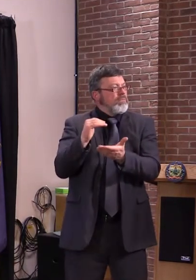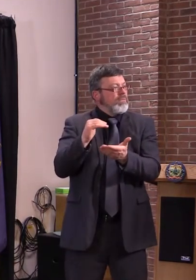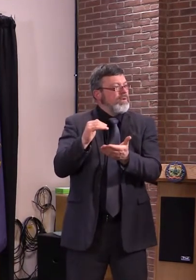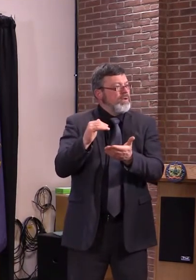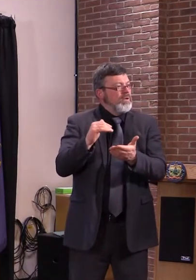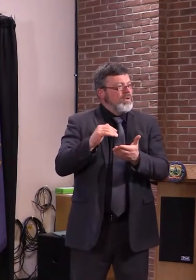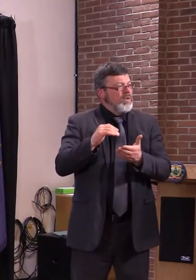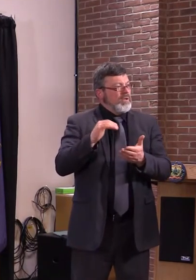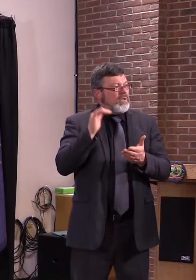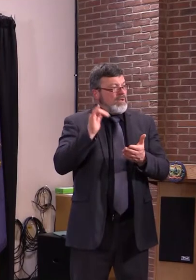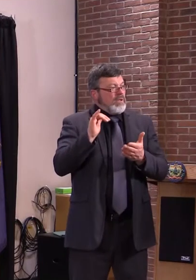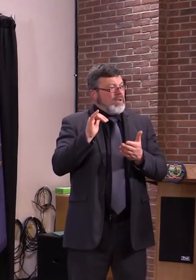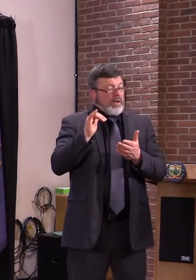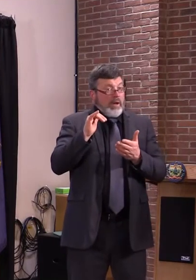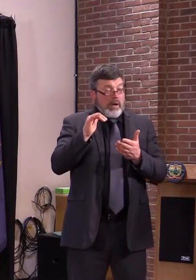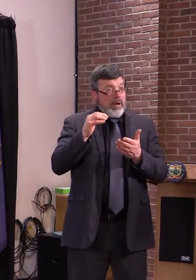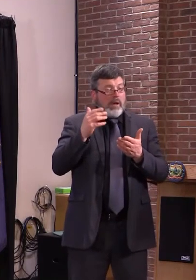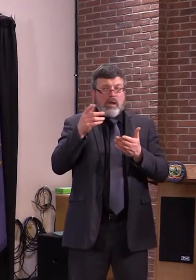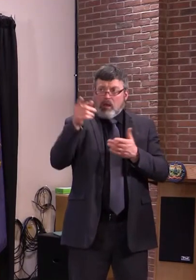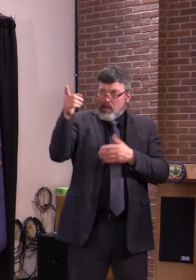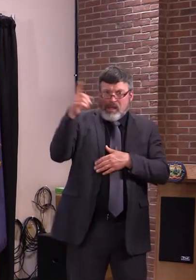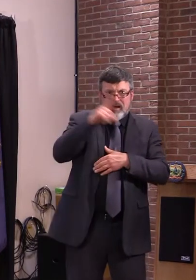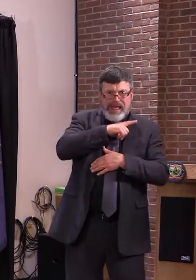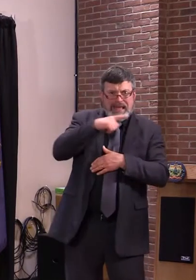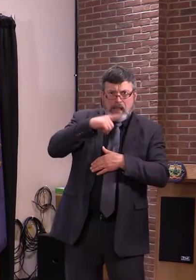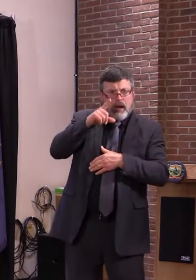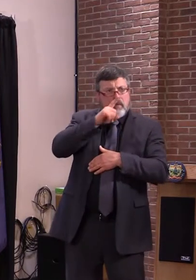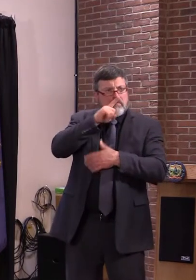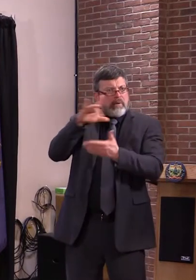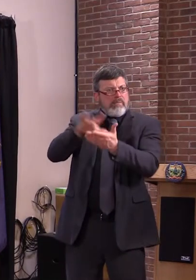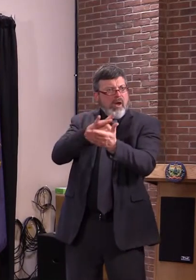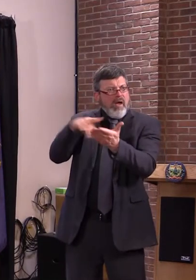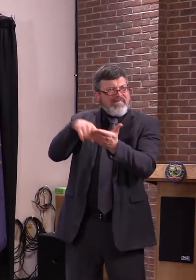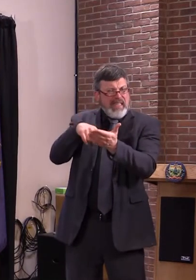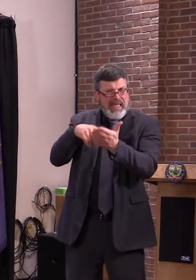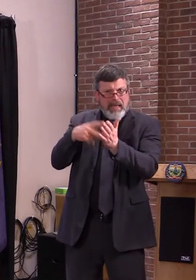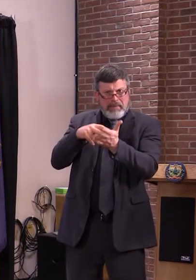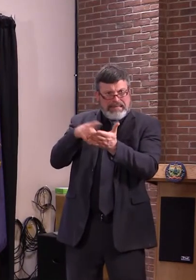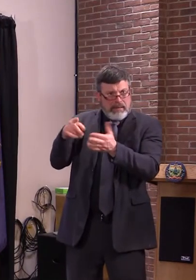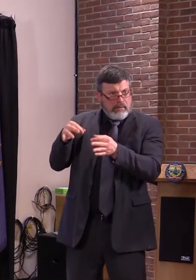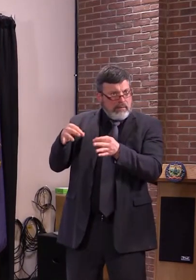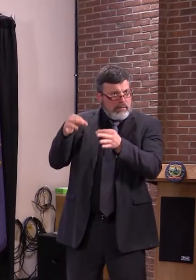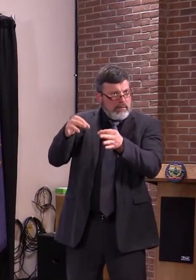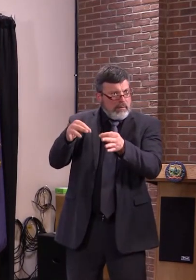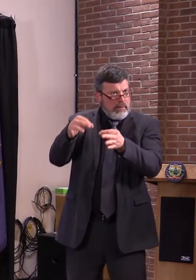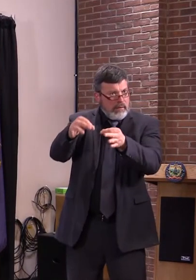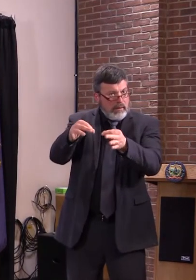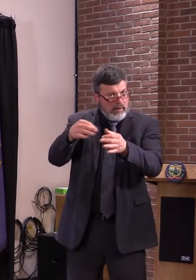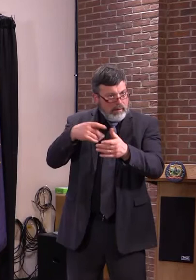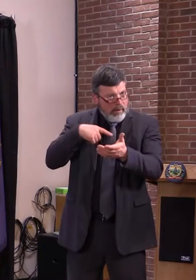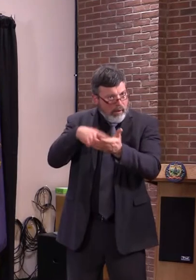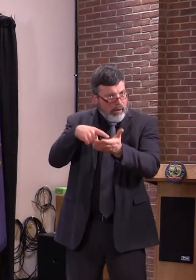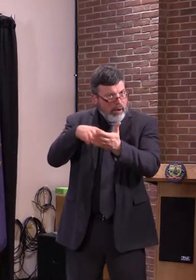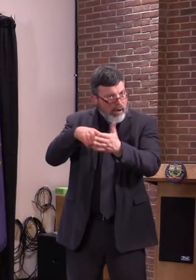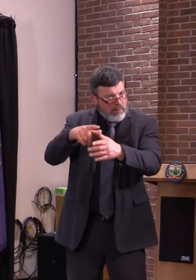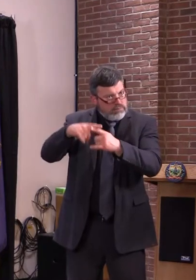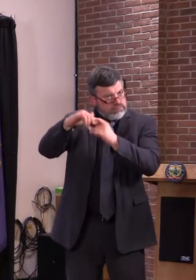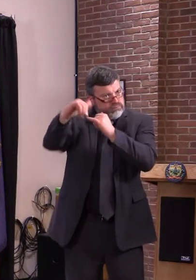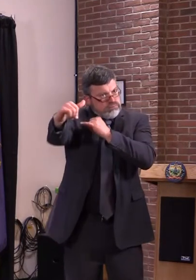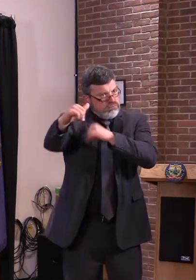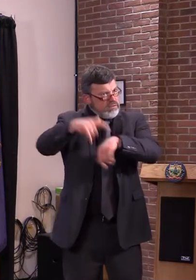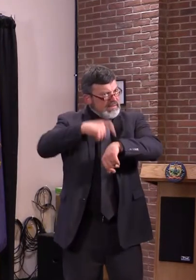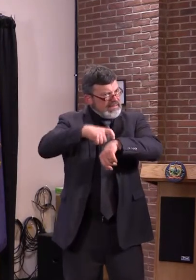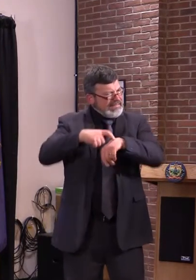designed to improve the state's financial standing now and into the future. The governor, with the support of the treasurer's